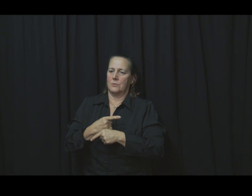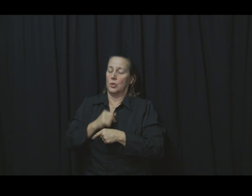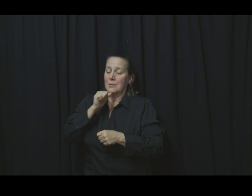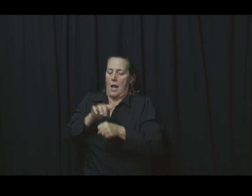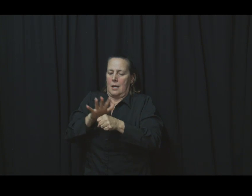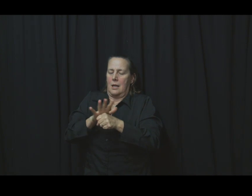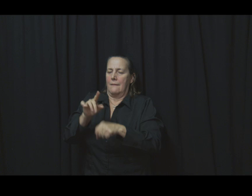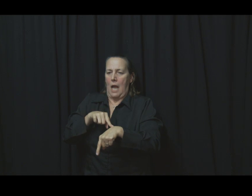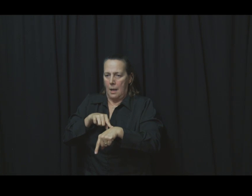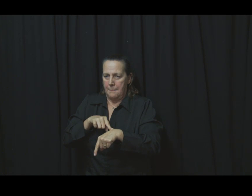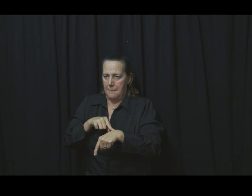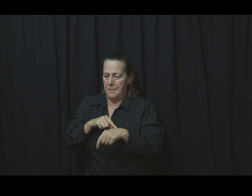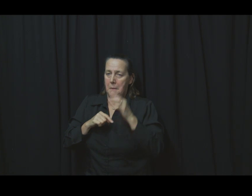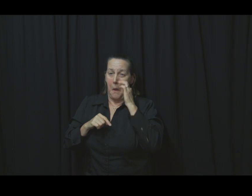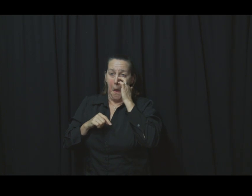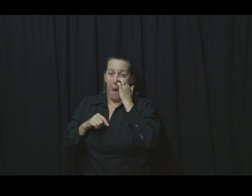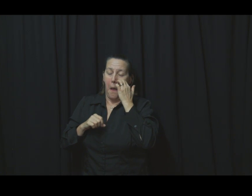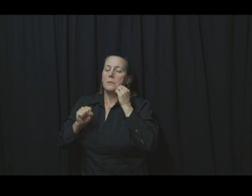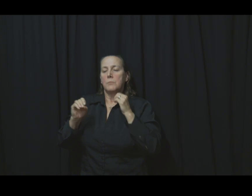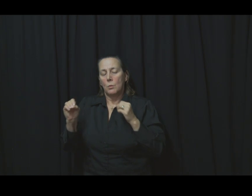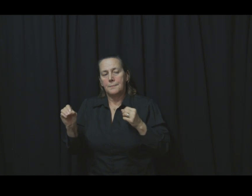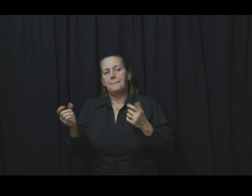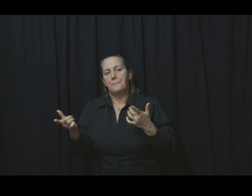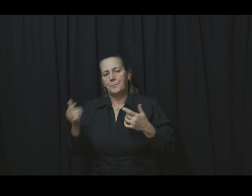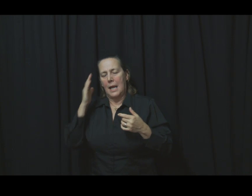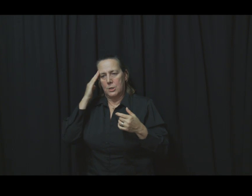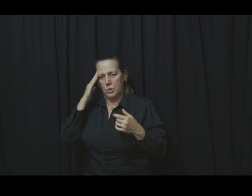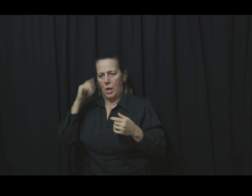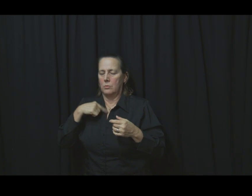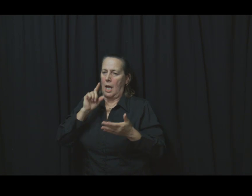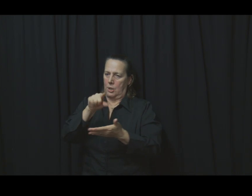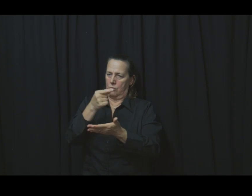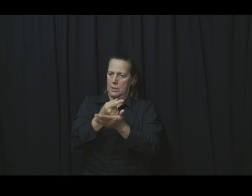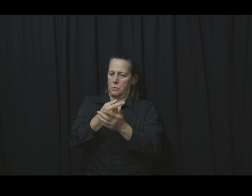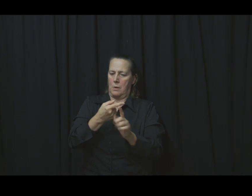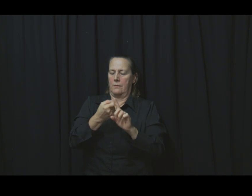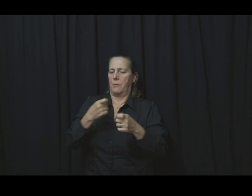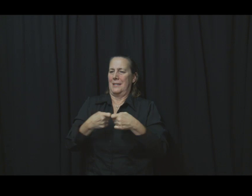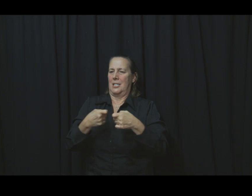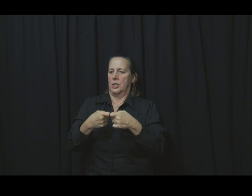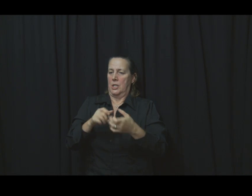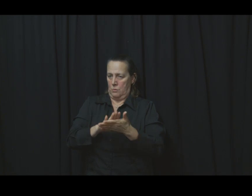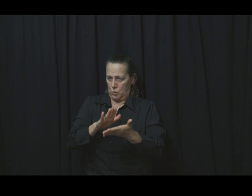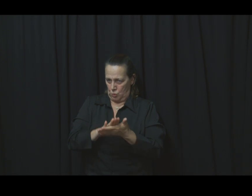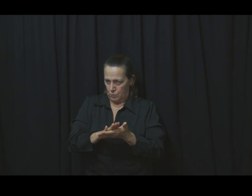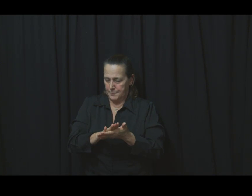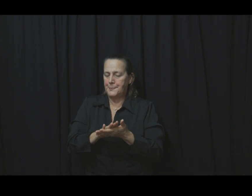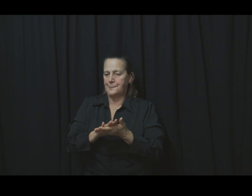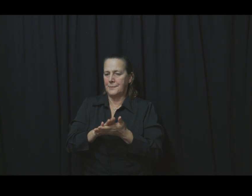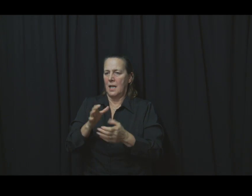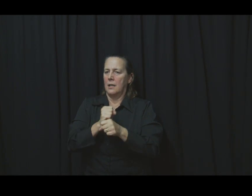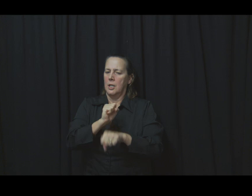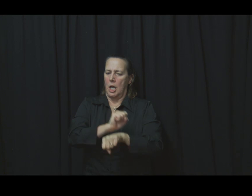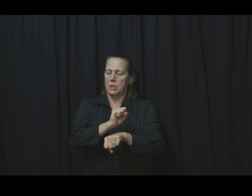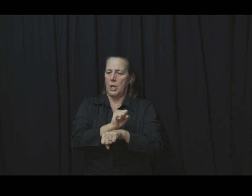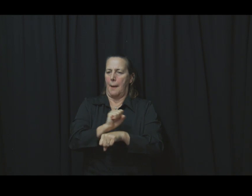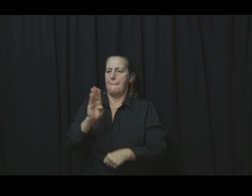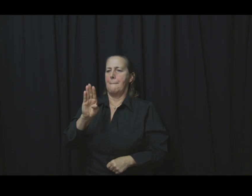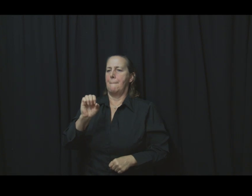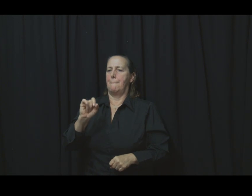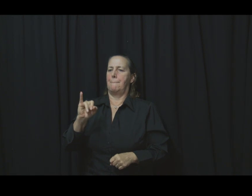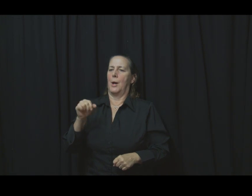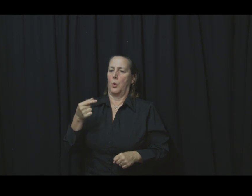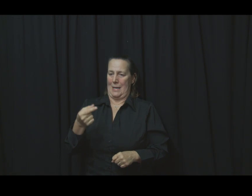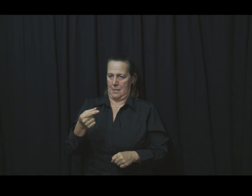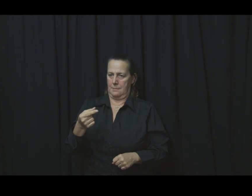time. Now, as you may know, I was graduated from engineering school, and I got a job at Boeing. I